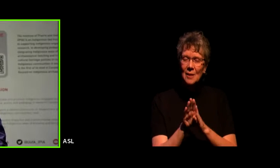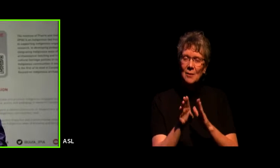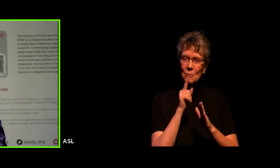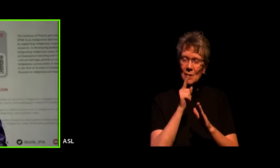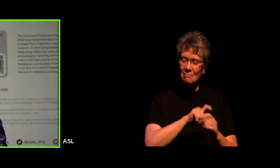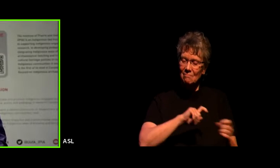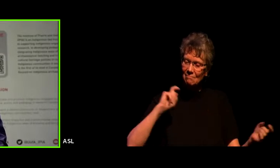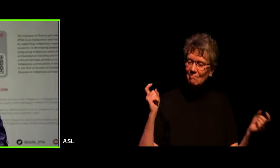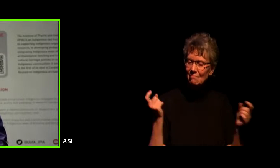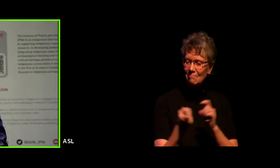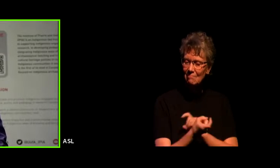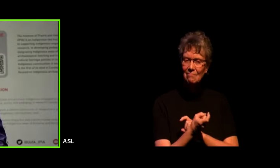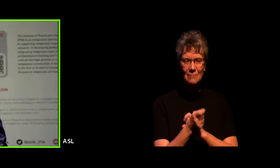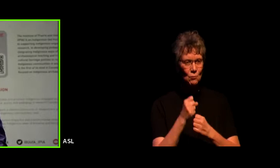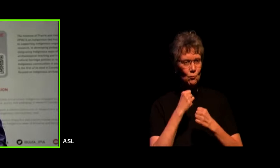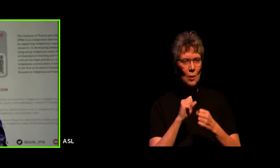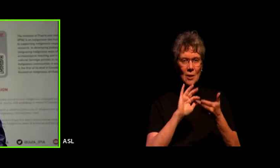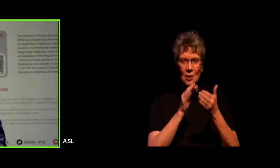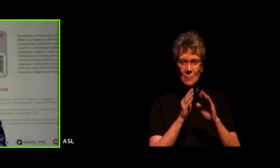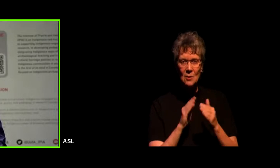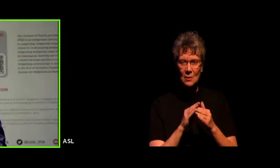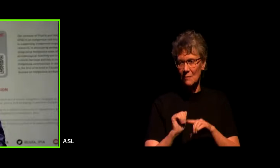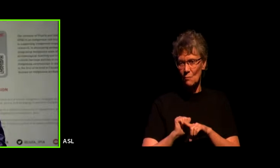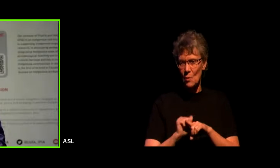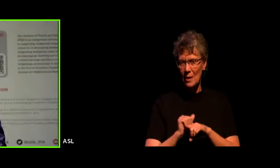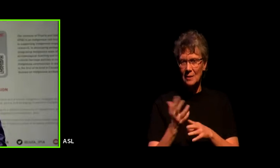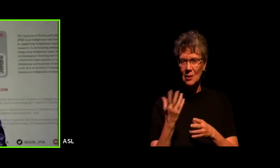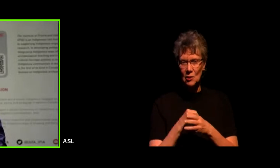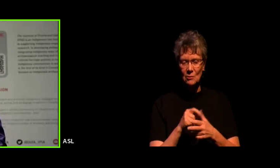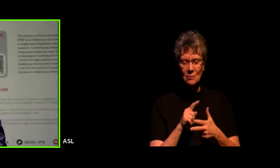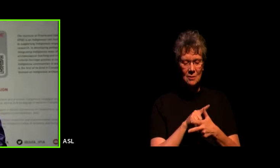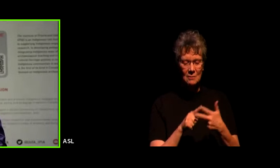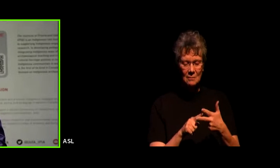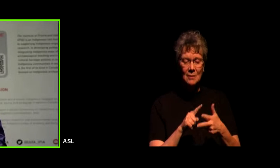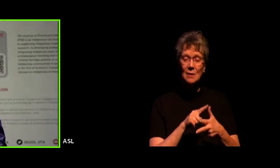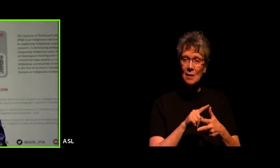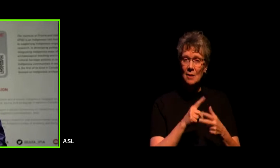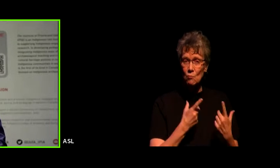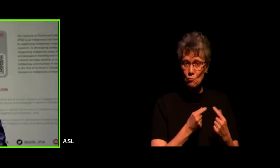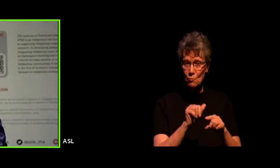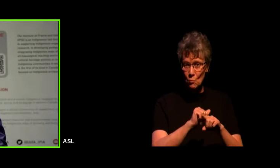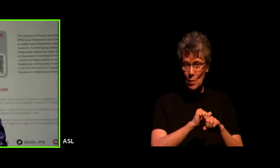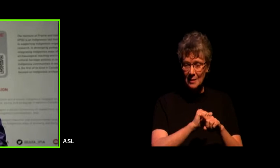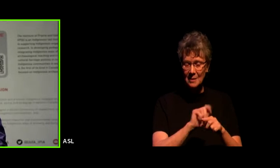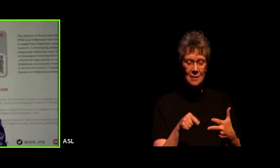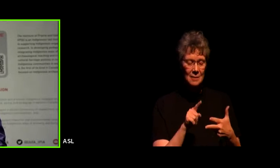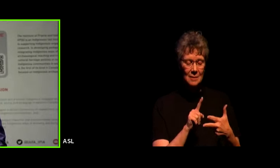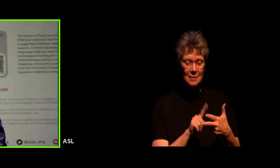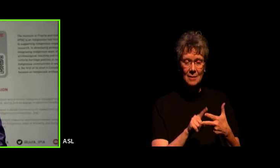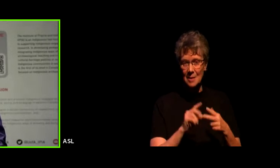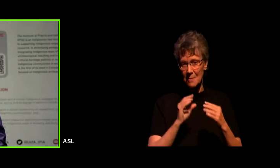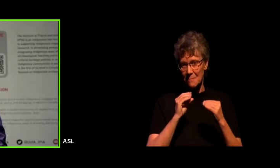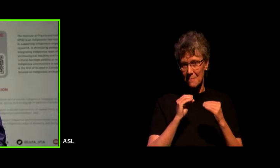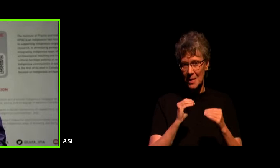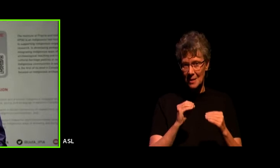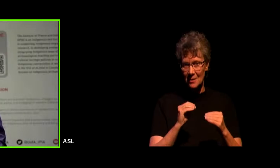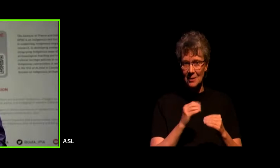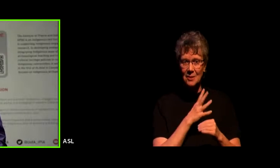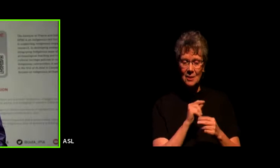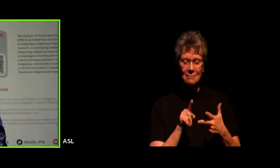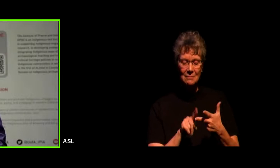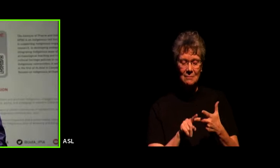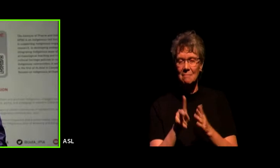that has three main strands: practice, policy, and pedagogy, the foundation of which is integrating Indigenous